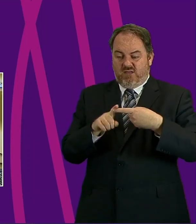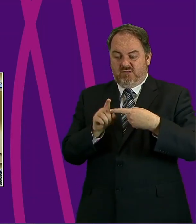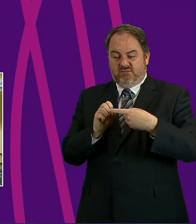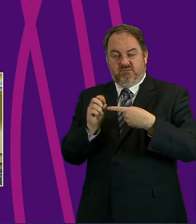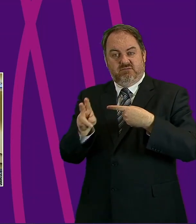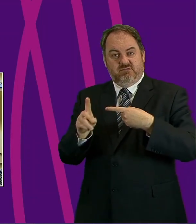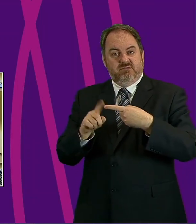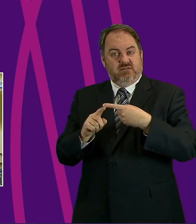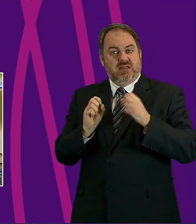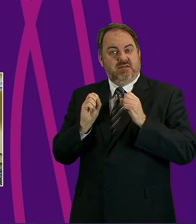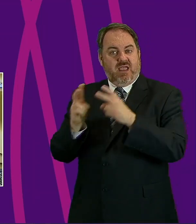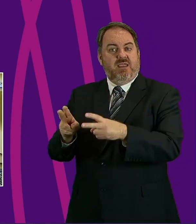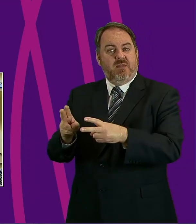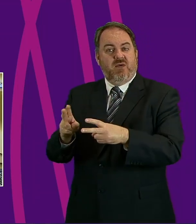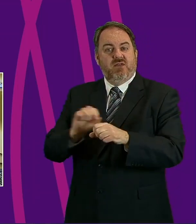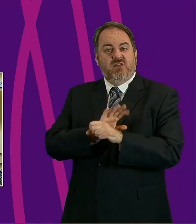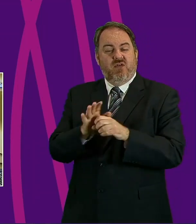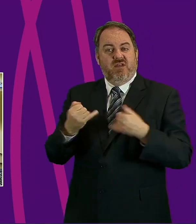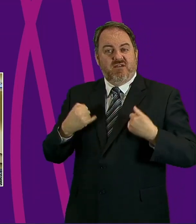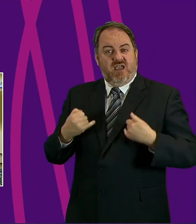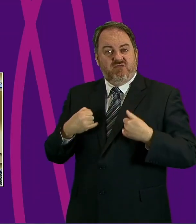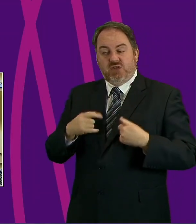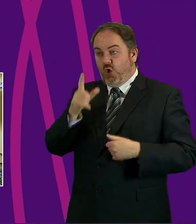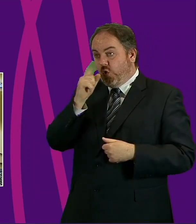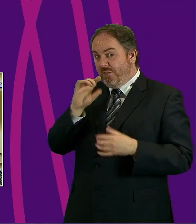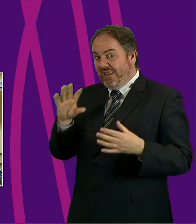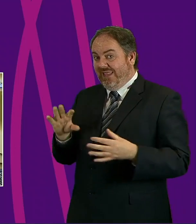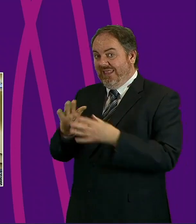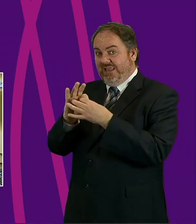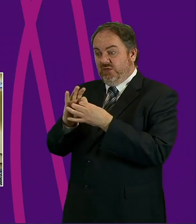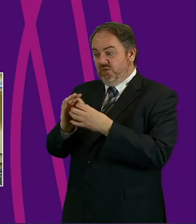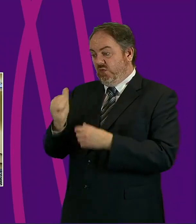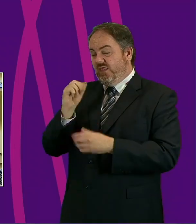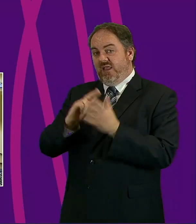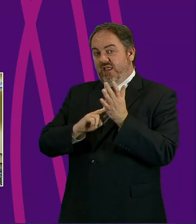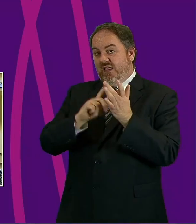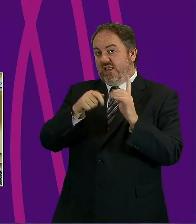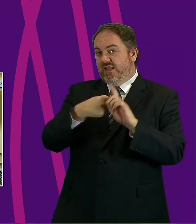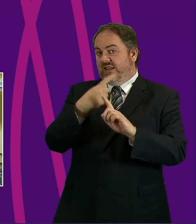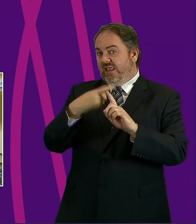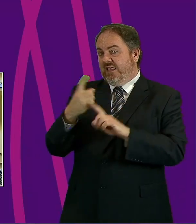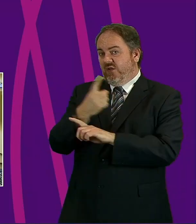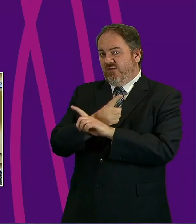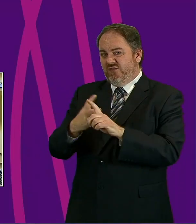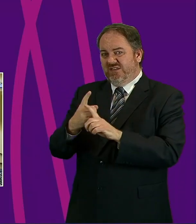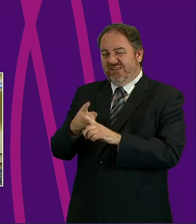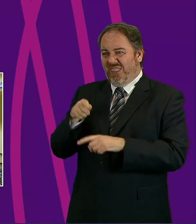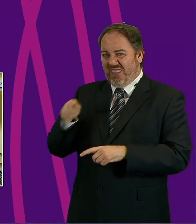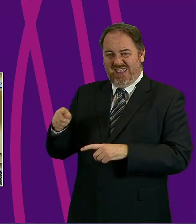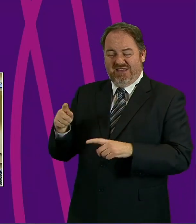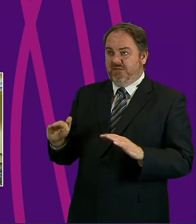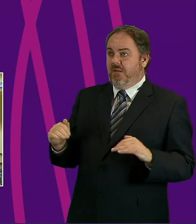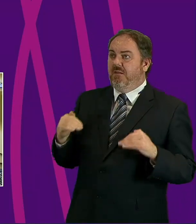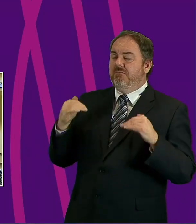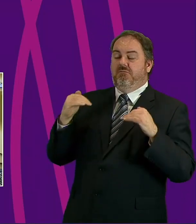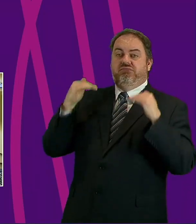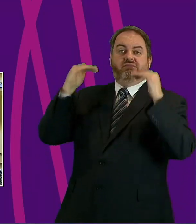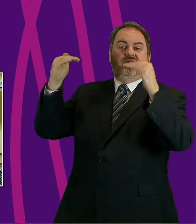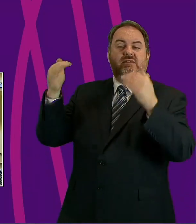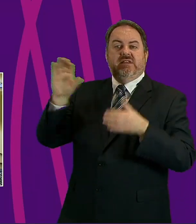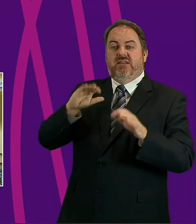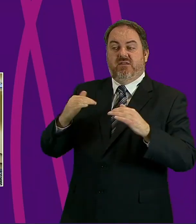strain associated with this conference. Now, this is highly technical work. It's certainly beyond my expertise, but I'm advised that when that work is completed, it